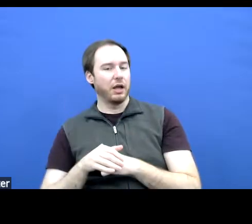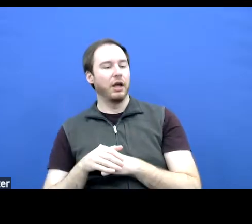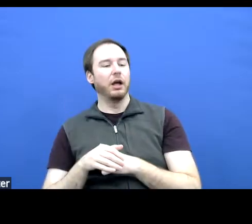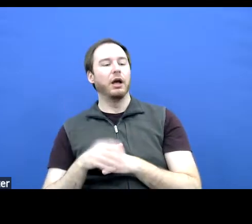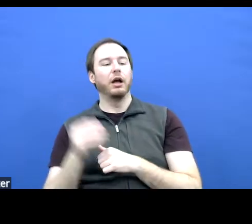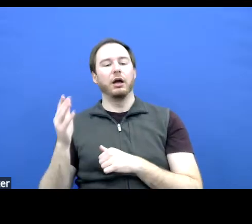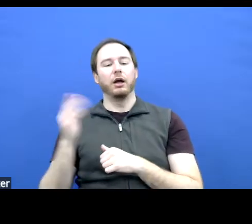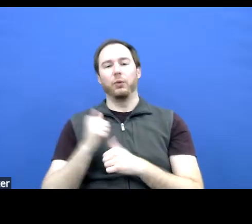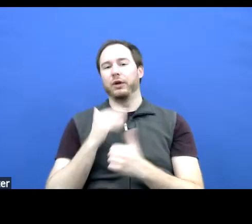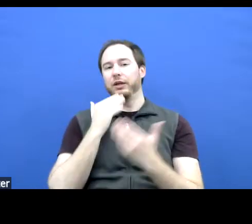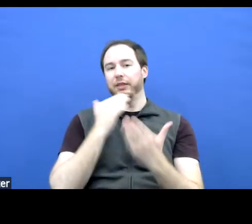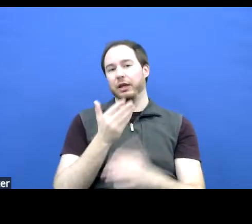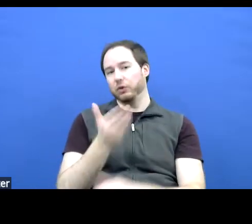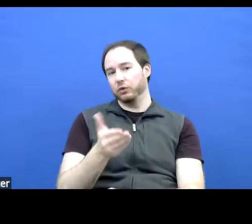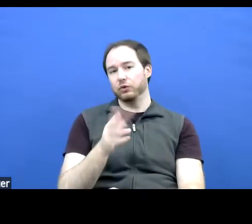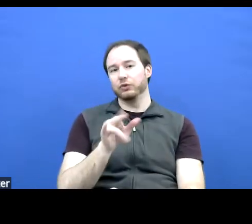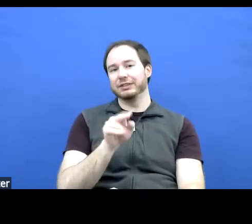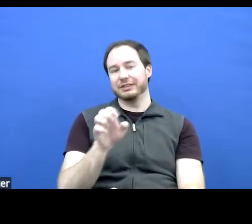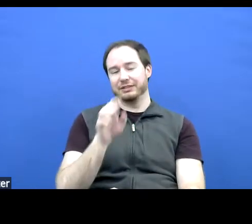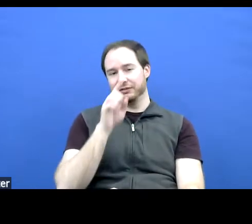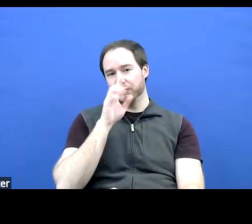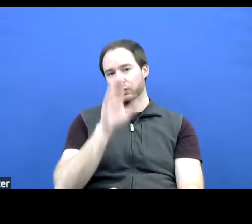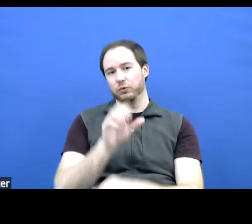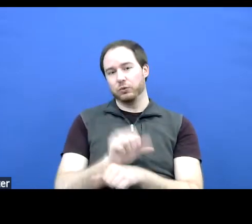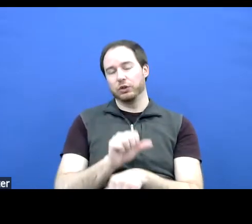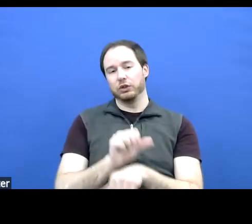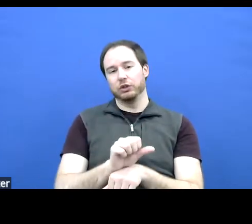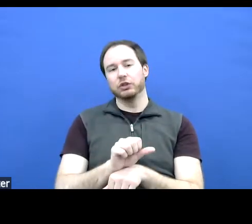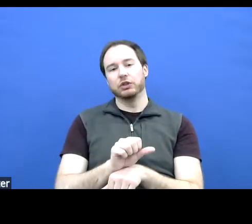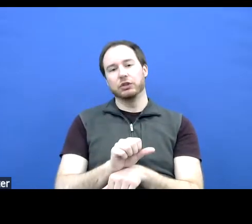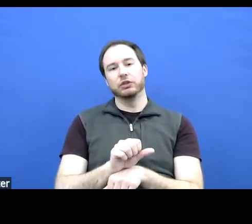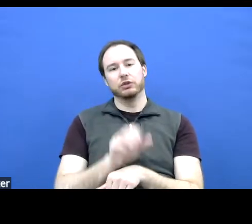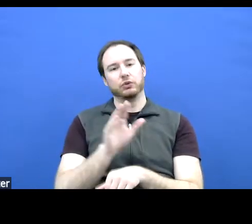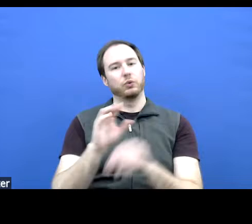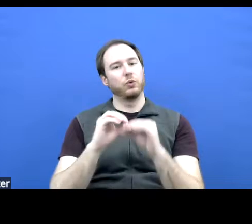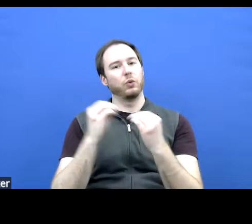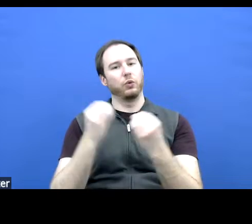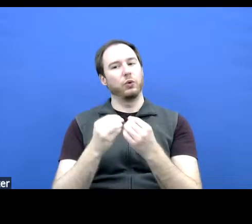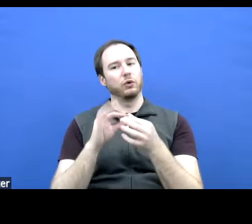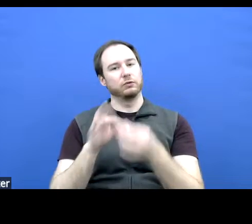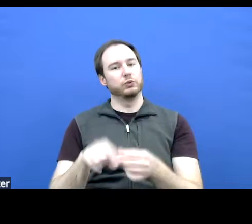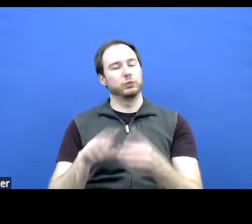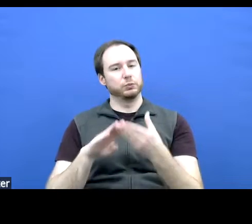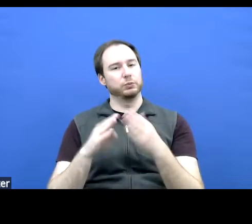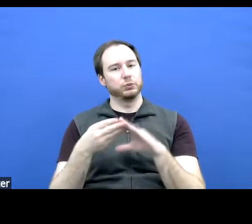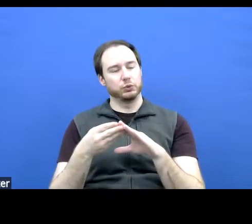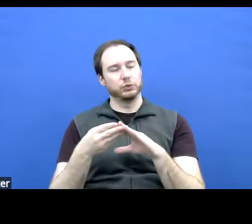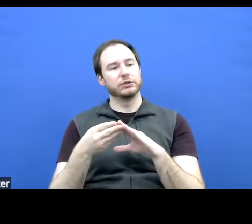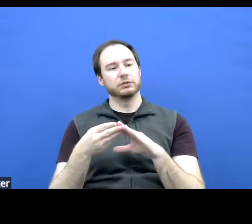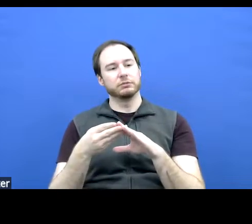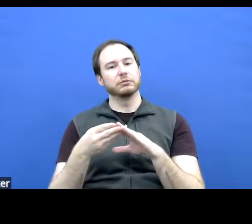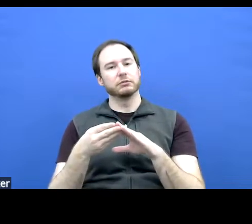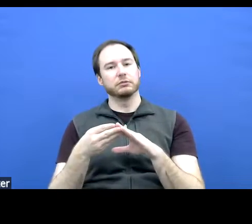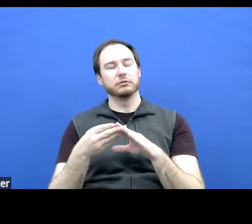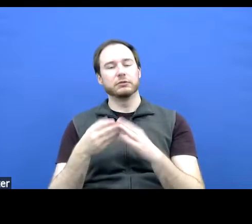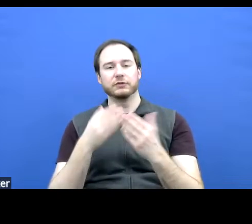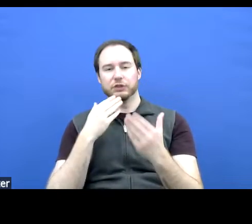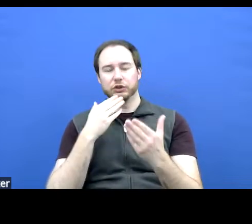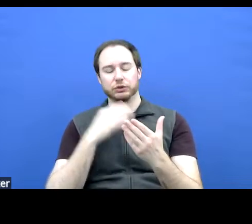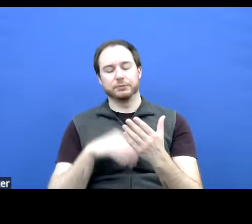want to thank you too, Christine, for the work that your organization does for our community. That's, very good.